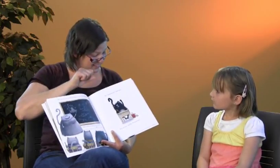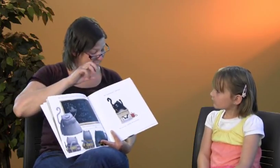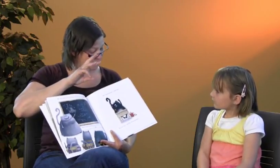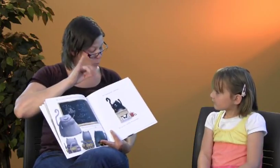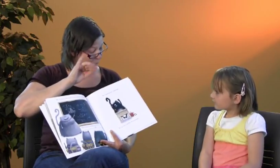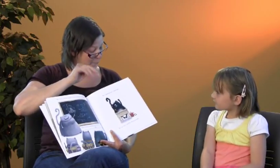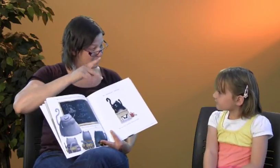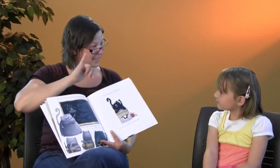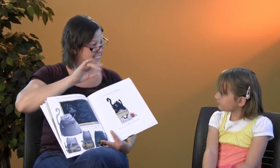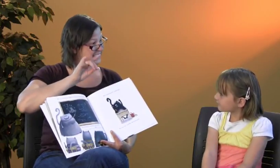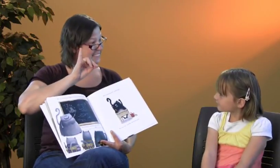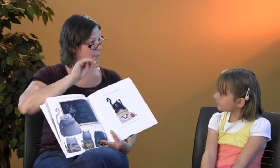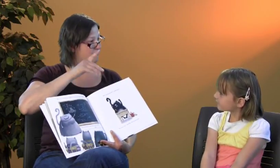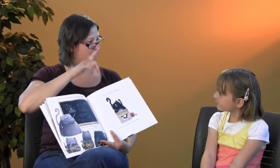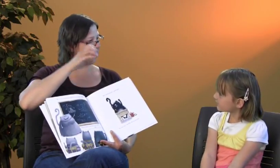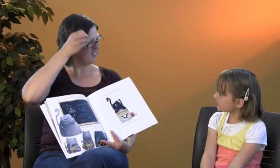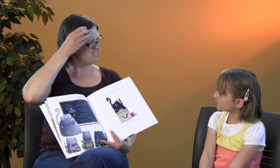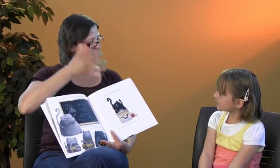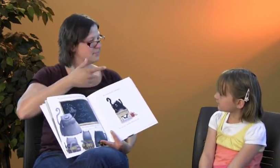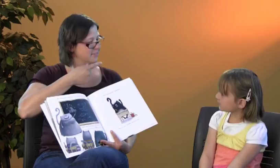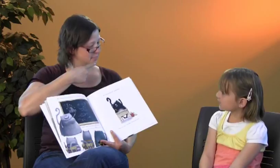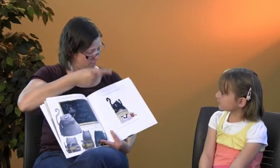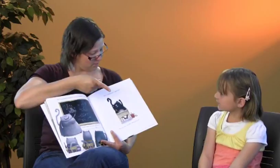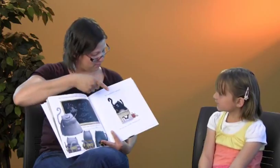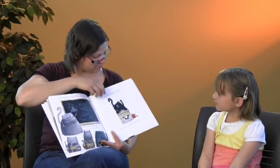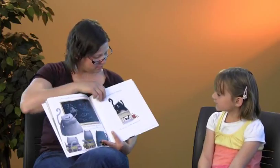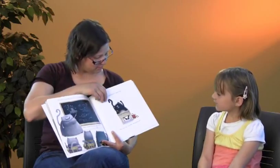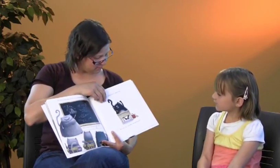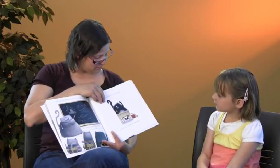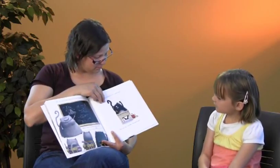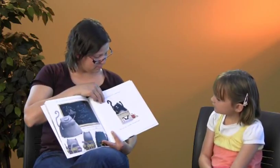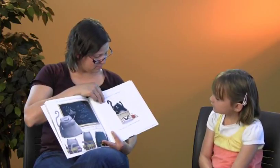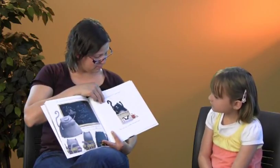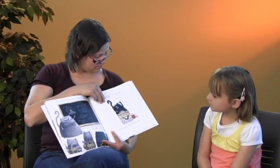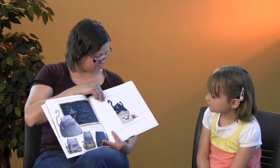That's amazing, Mrs. Whipple said. She's the teacher.